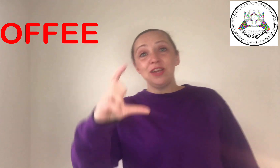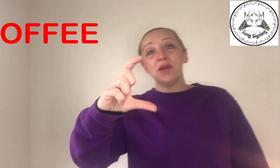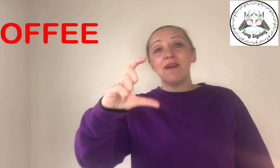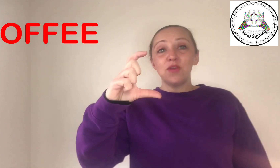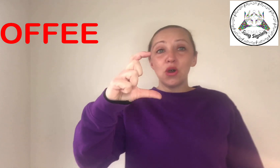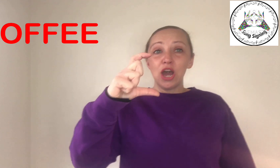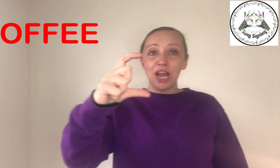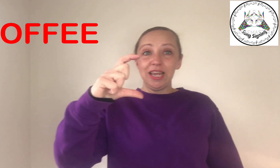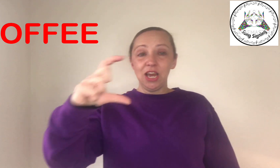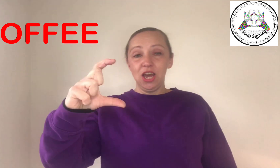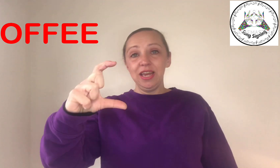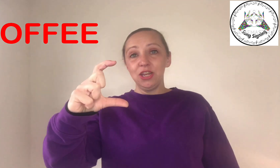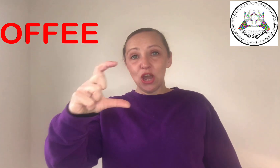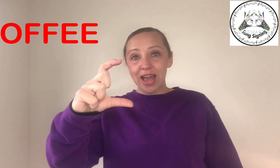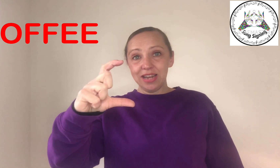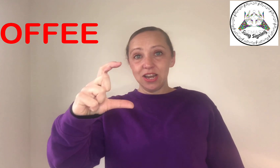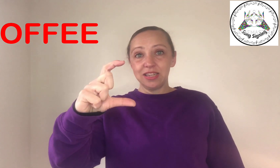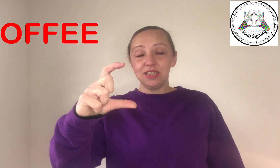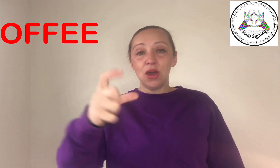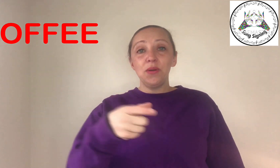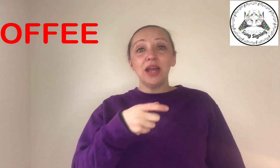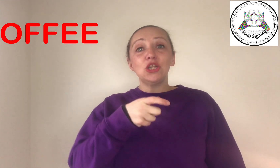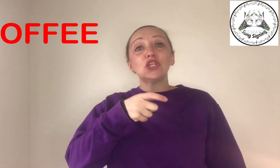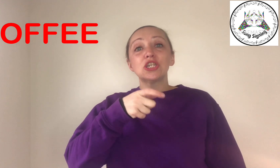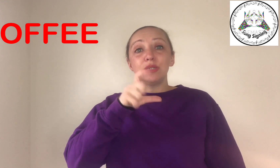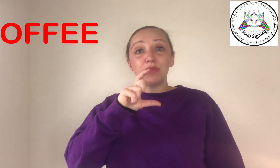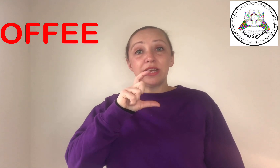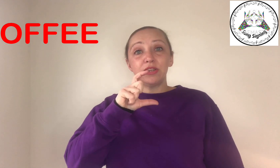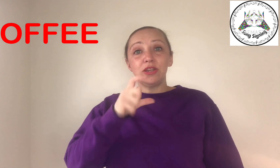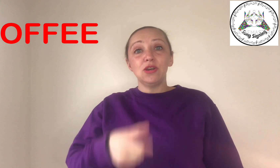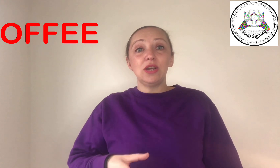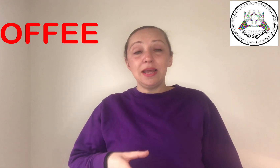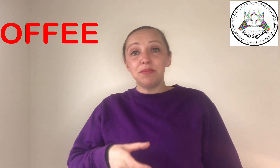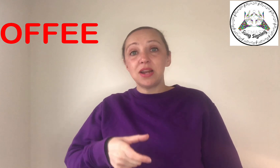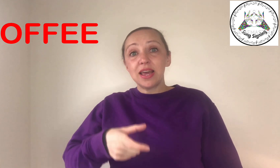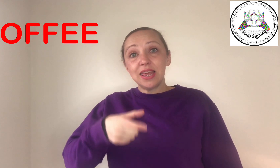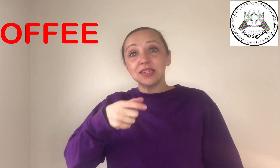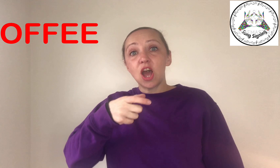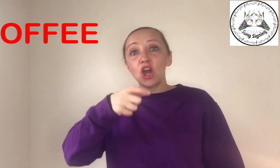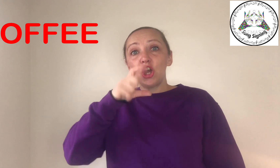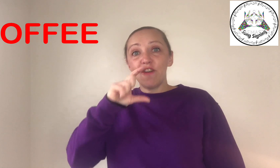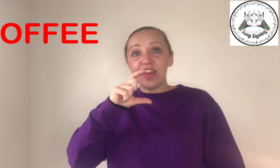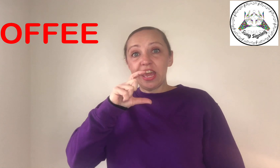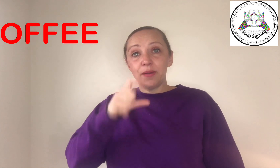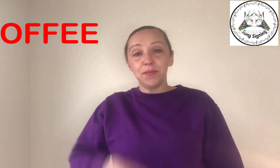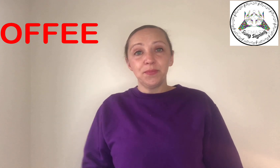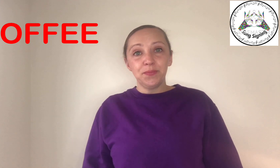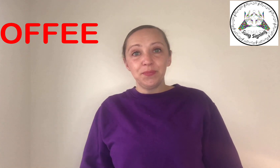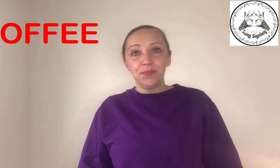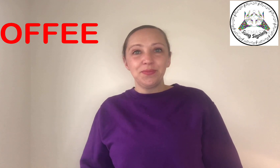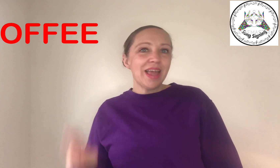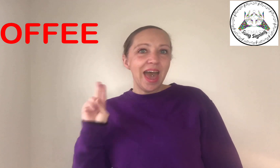you have your curly cut in your hand like so, and you're just gonna bring it to your lips like this. Coffee.